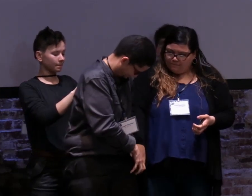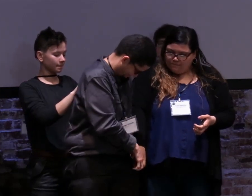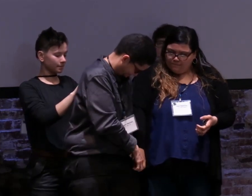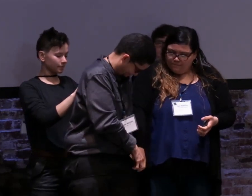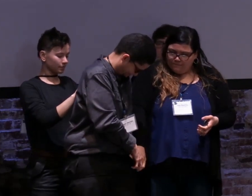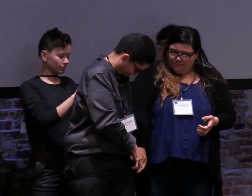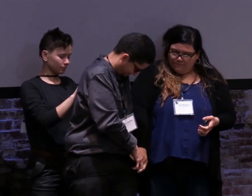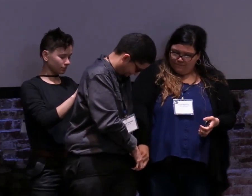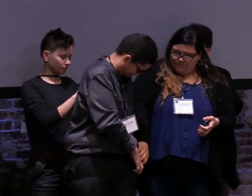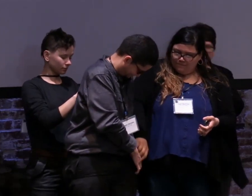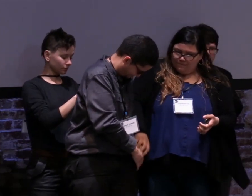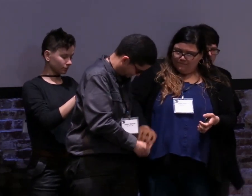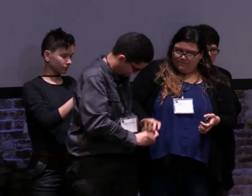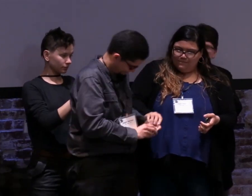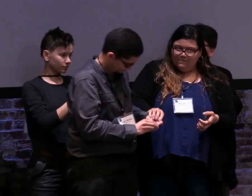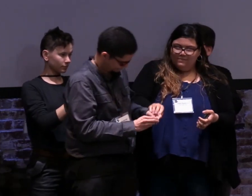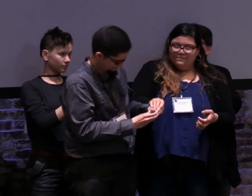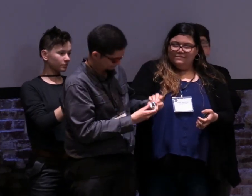And my personal object